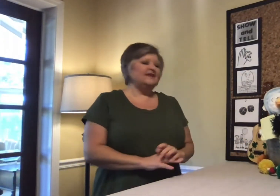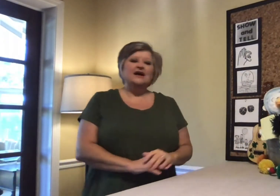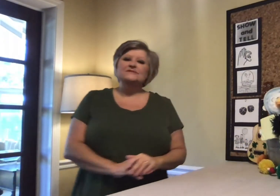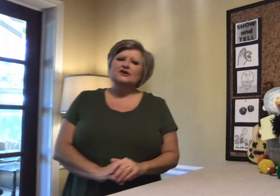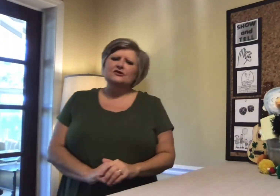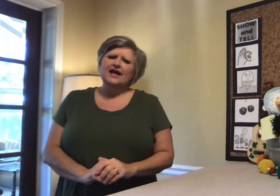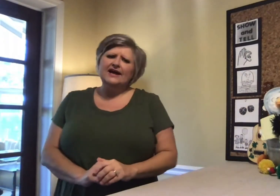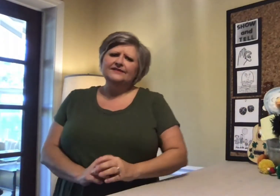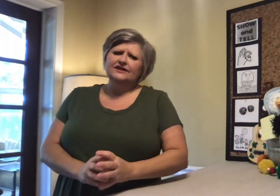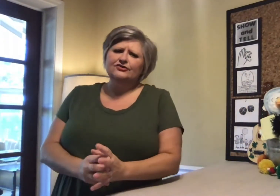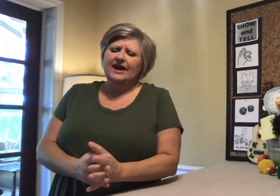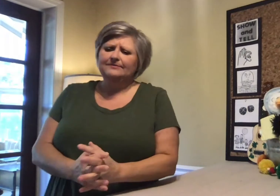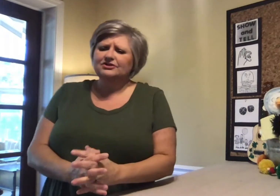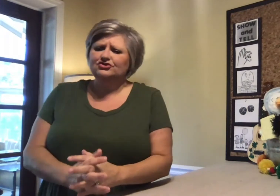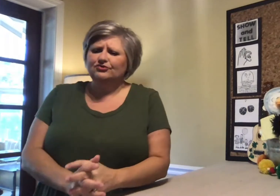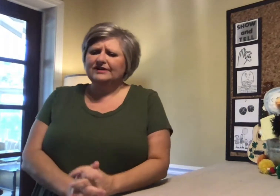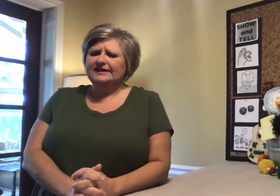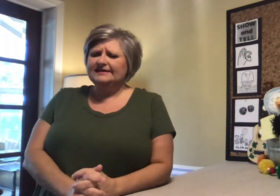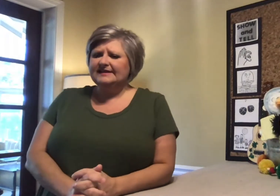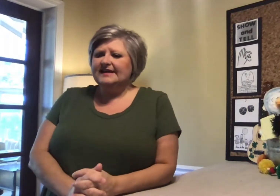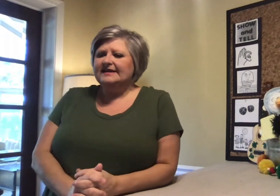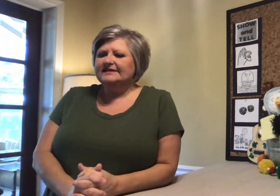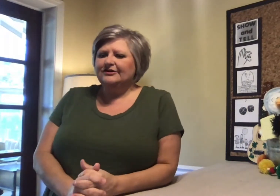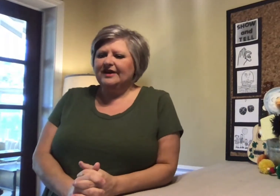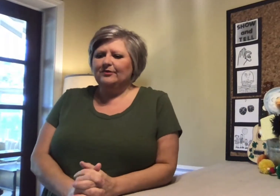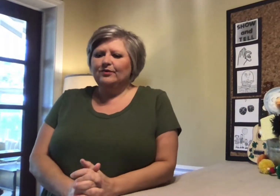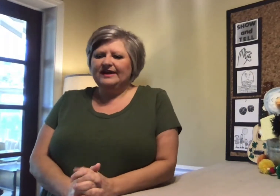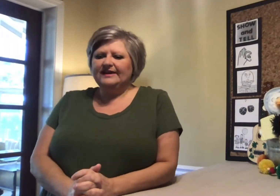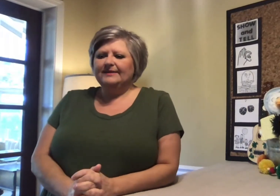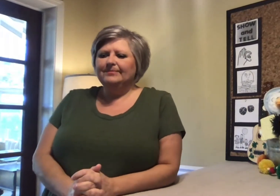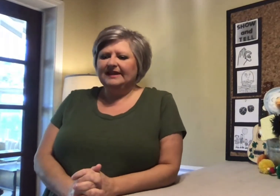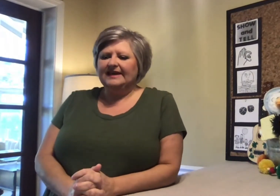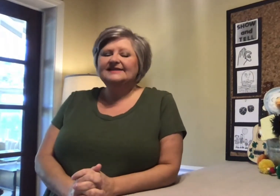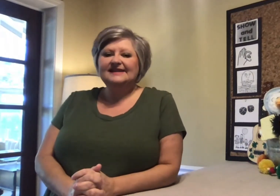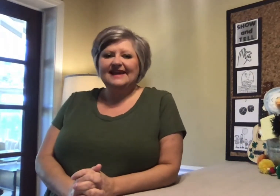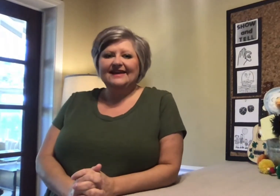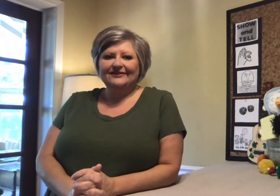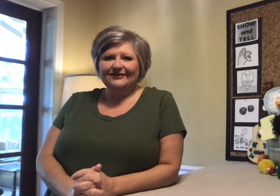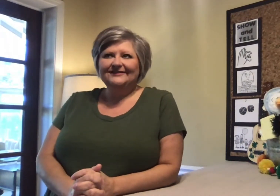I'm so glad that you came to join us so that we can play together.